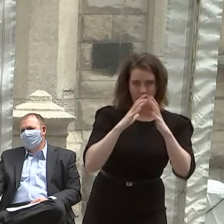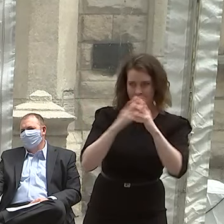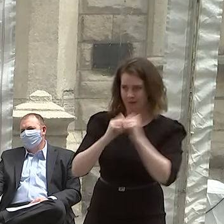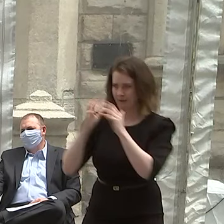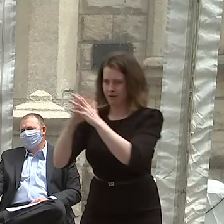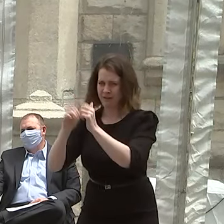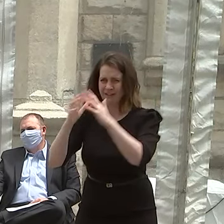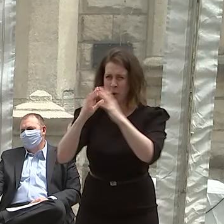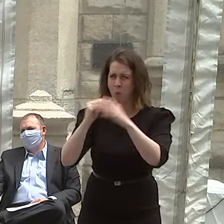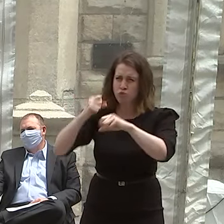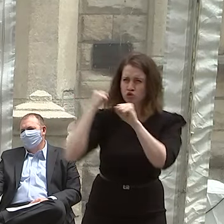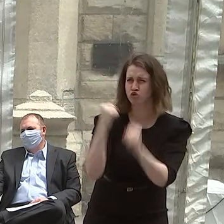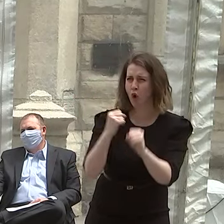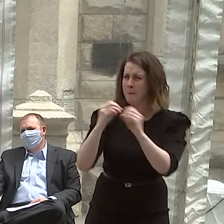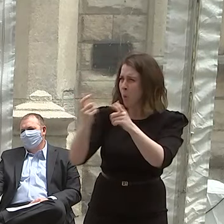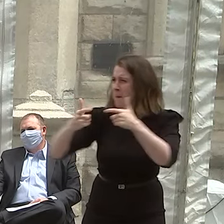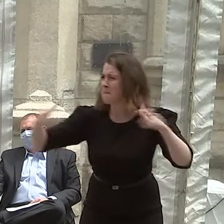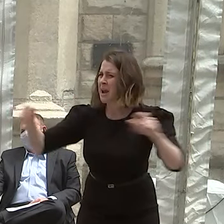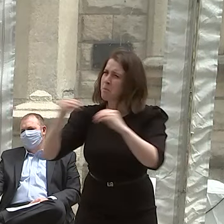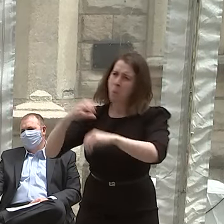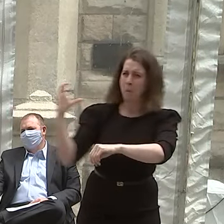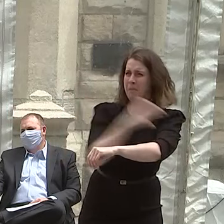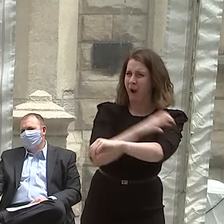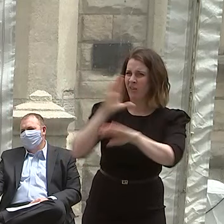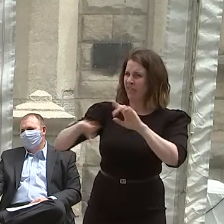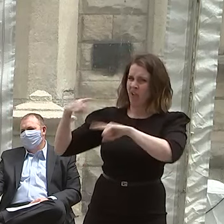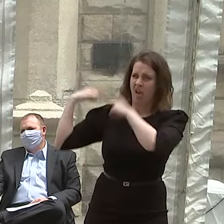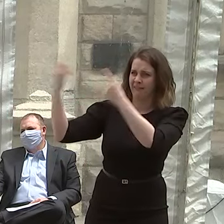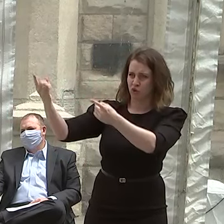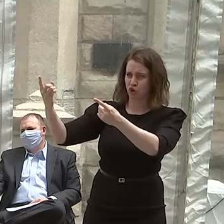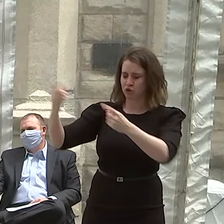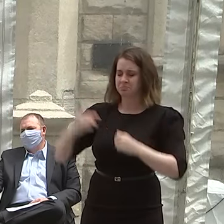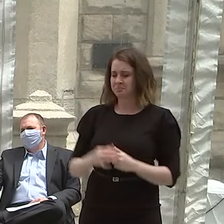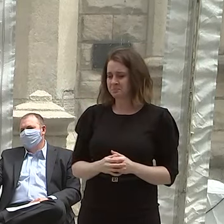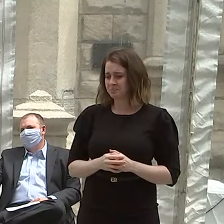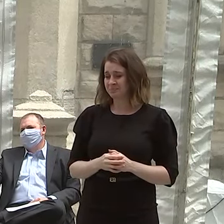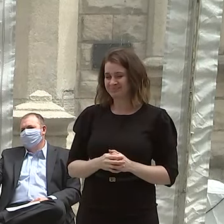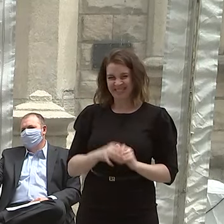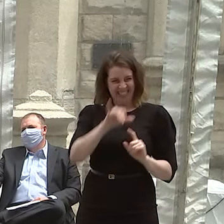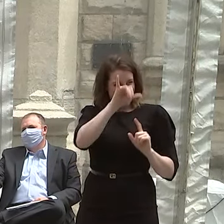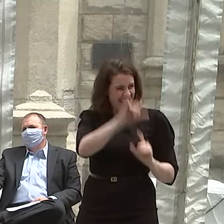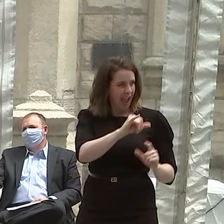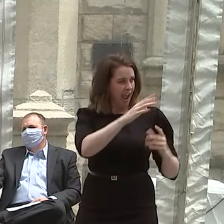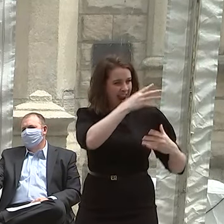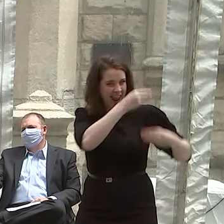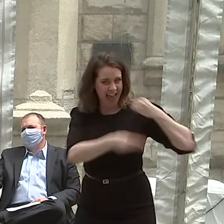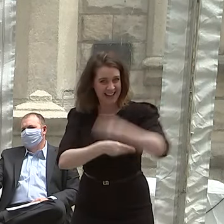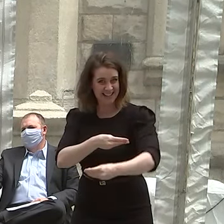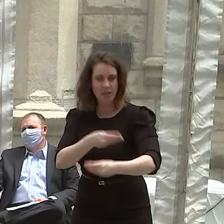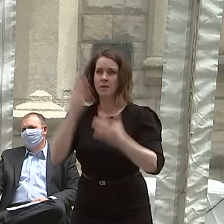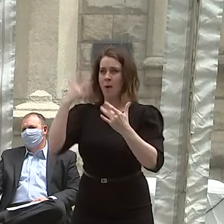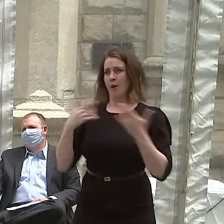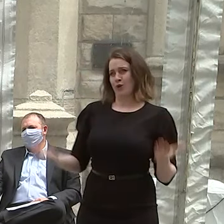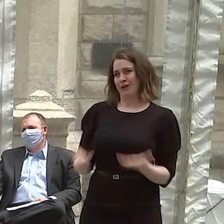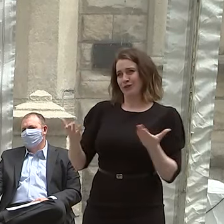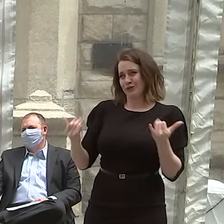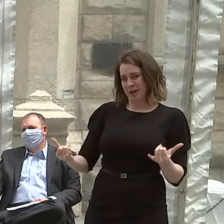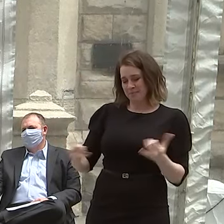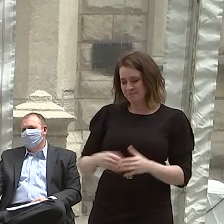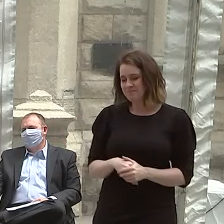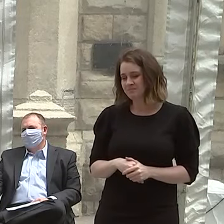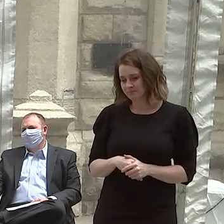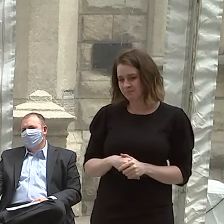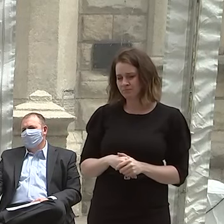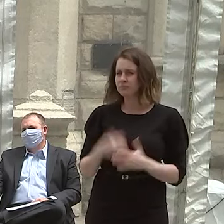larger, stronger, and more powerful than ever before. And it's that legacy that brings us here today, back